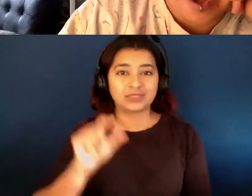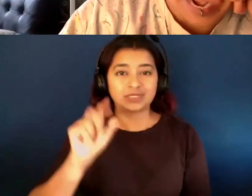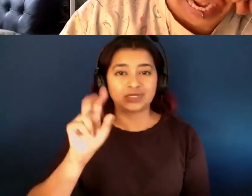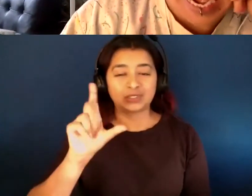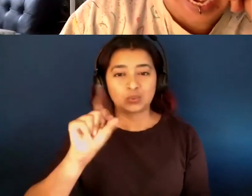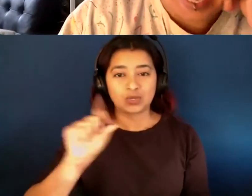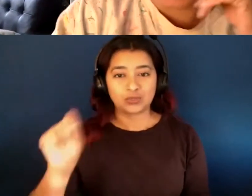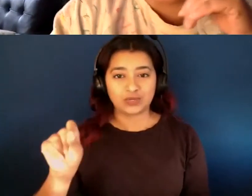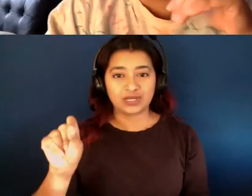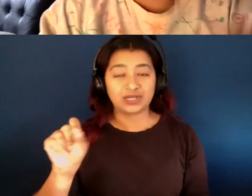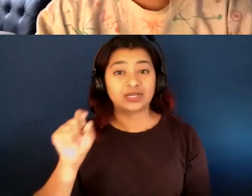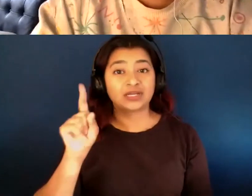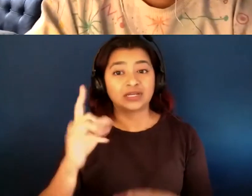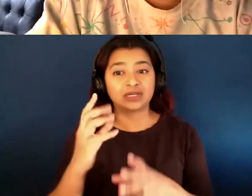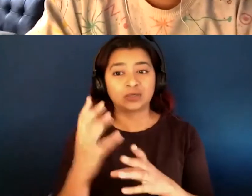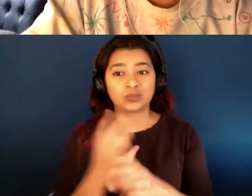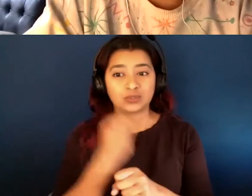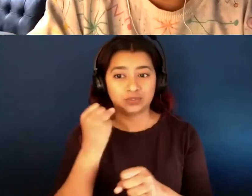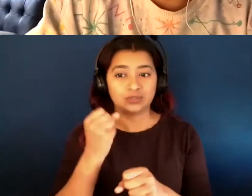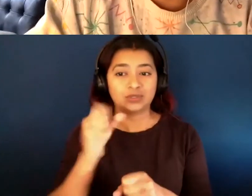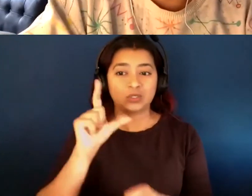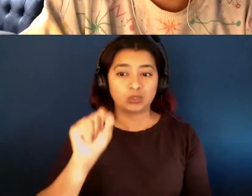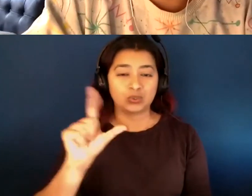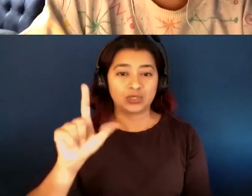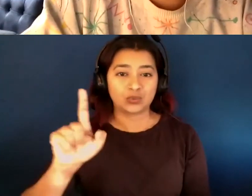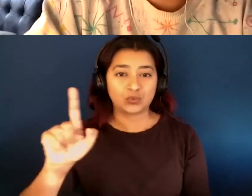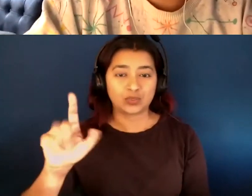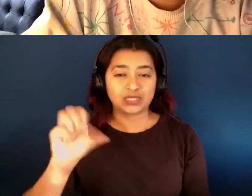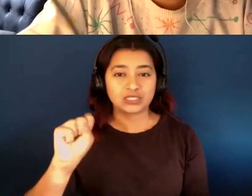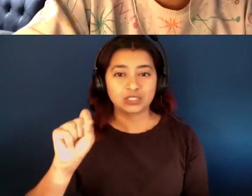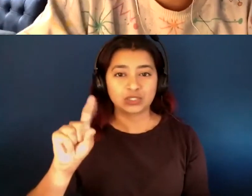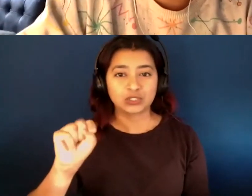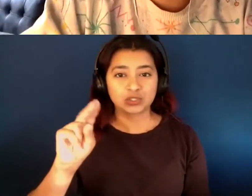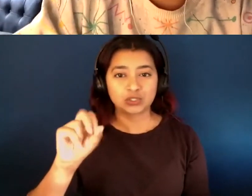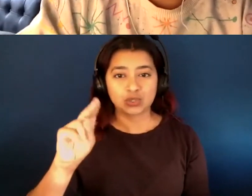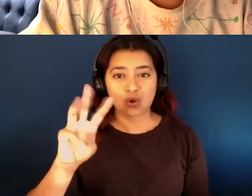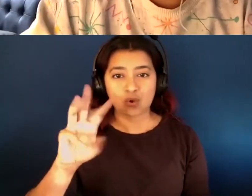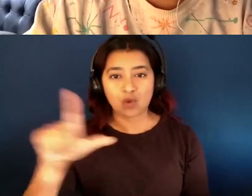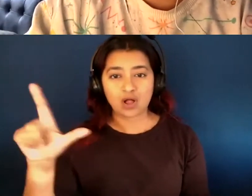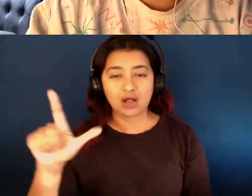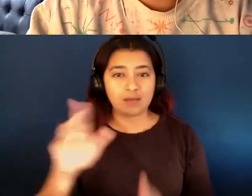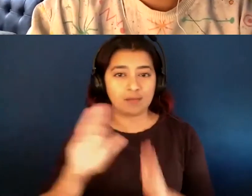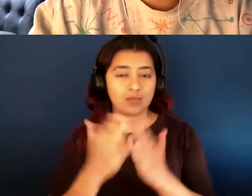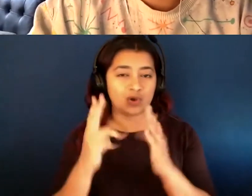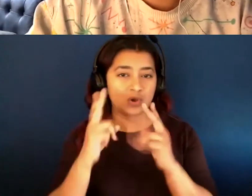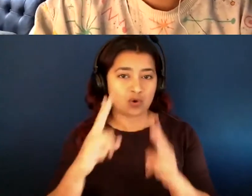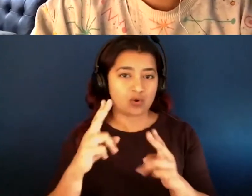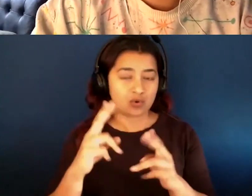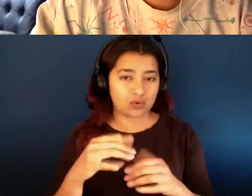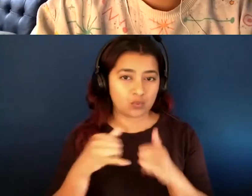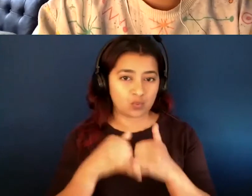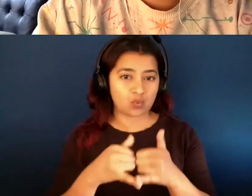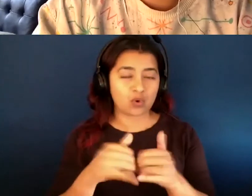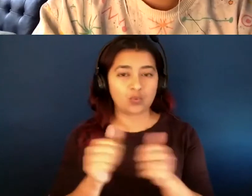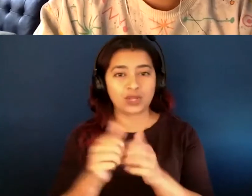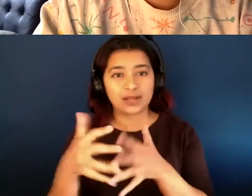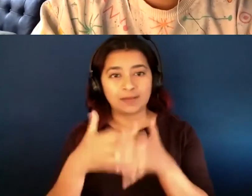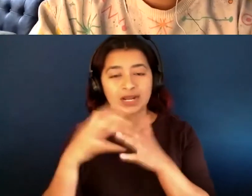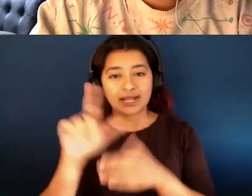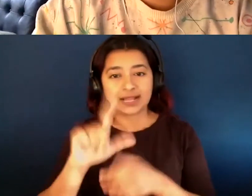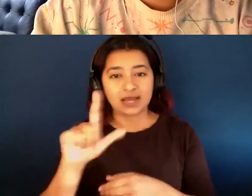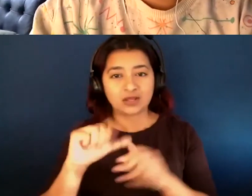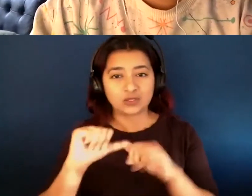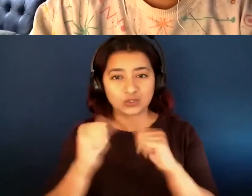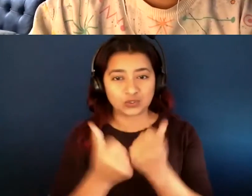2020, received a 2021 Stonewall Honor Book Award with the American Library Association